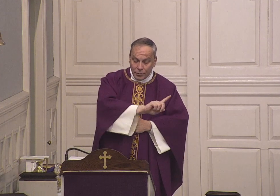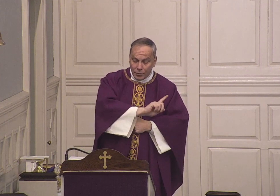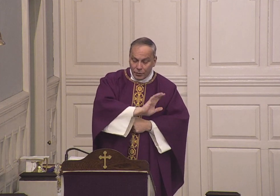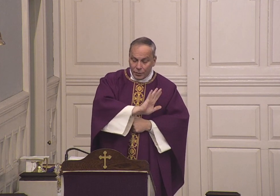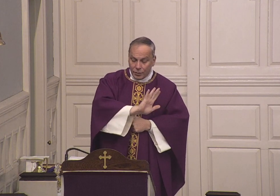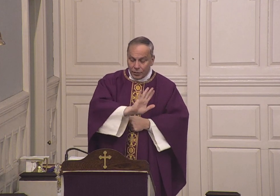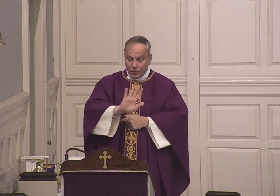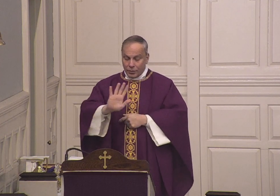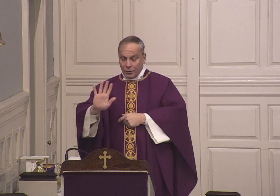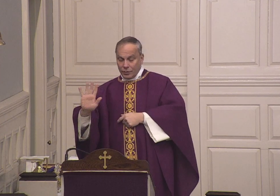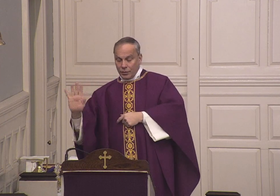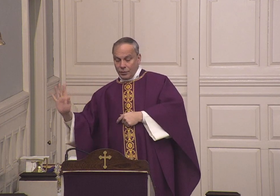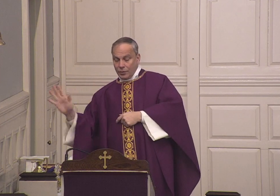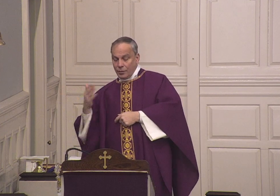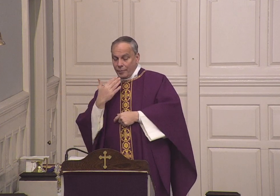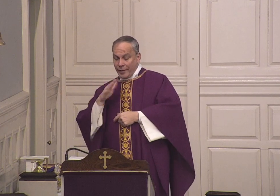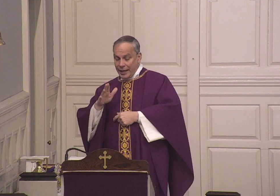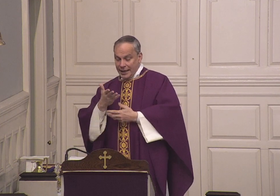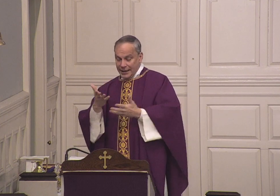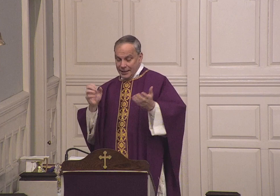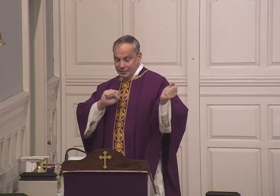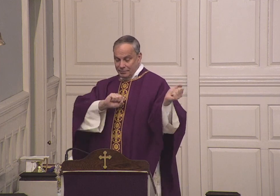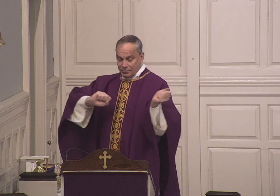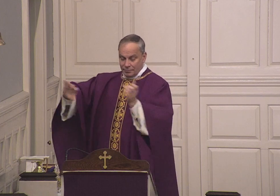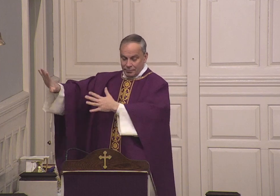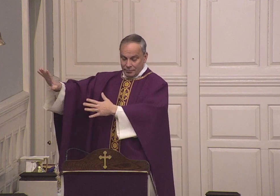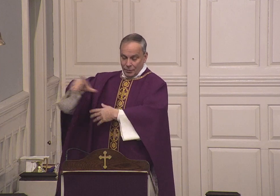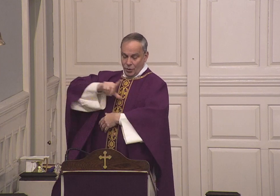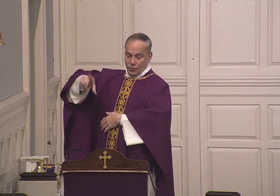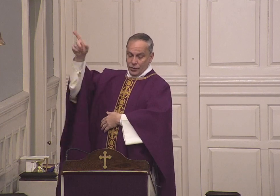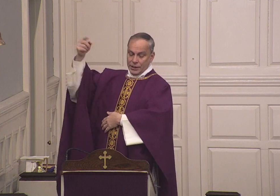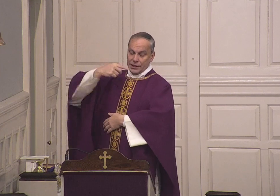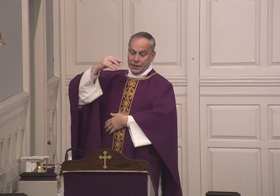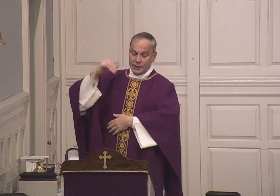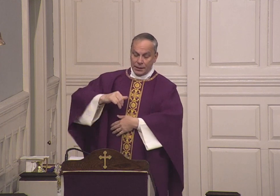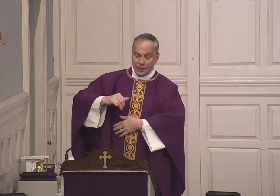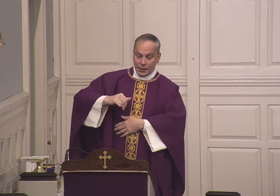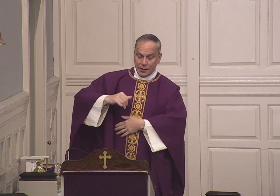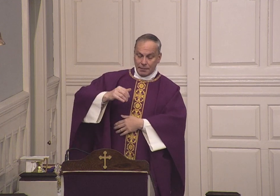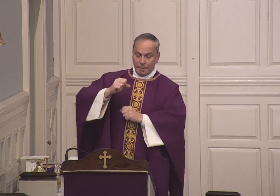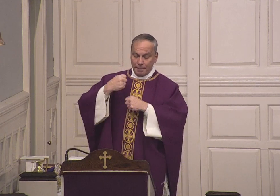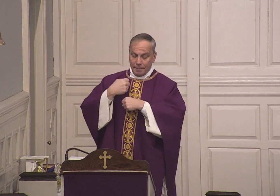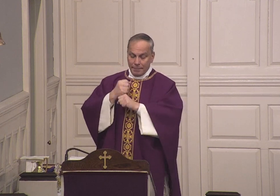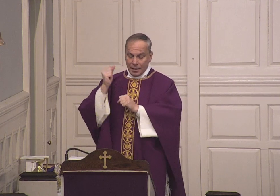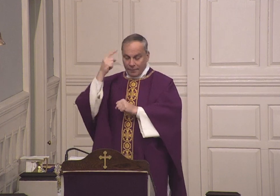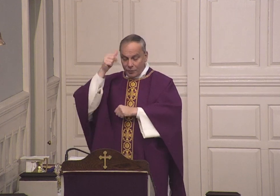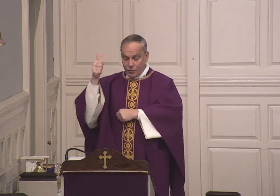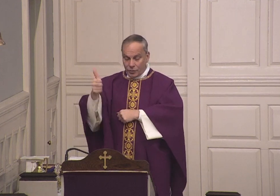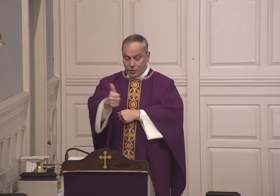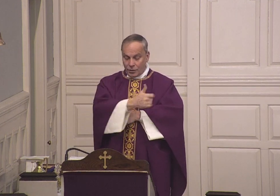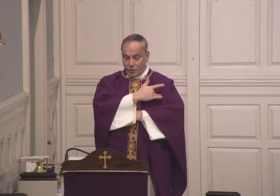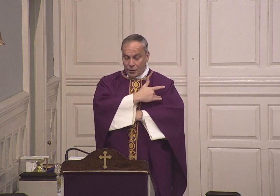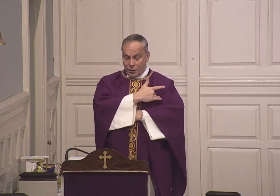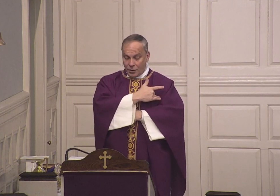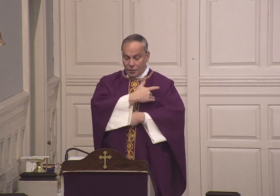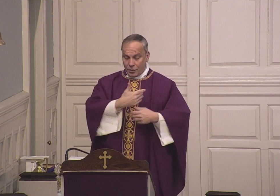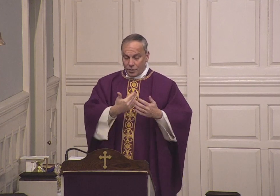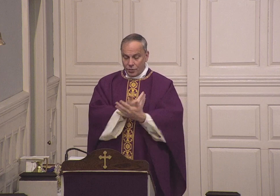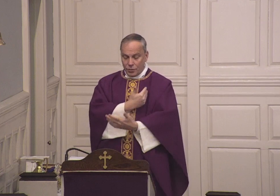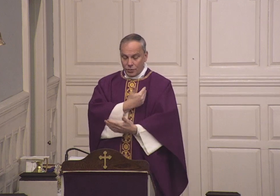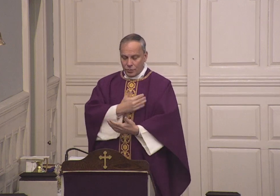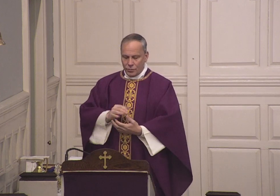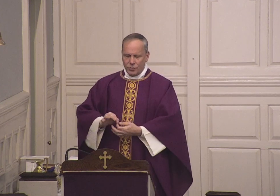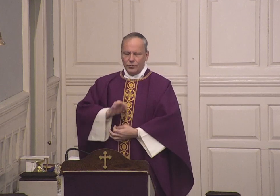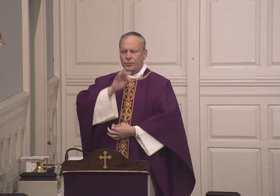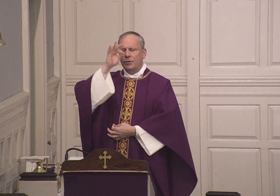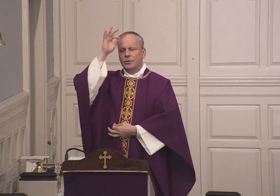Cast away from you all the crimes you have committed, says the Lord, and make for yourselves a new